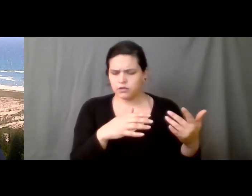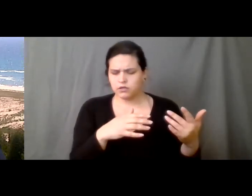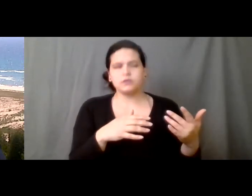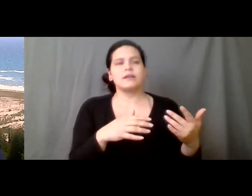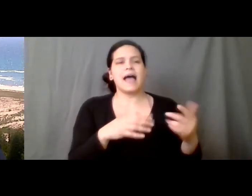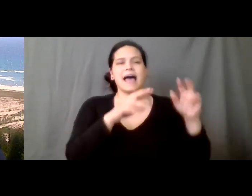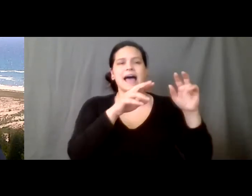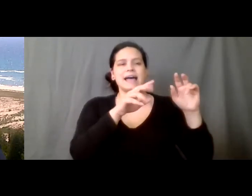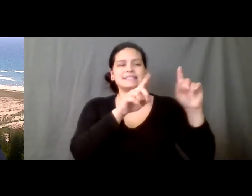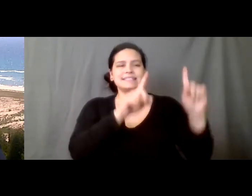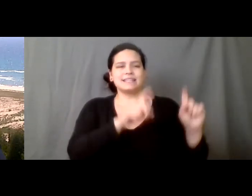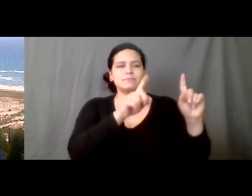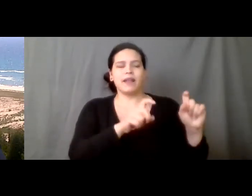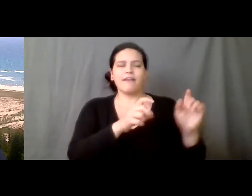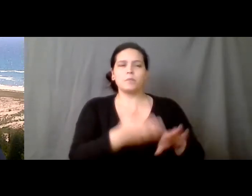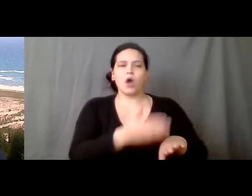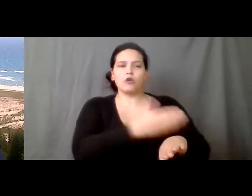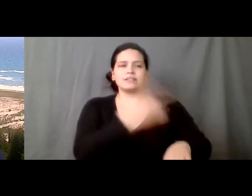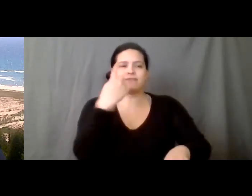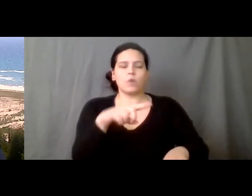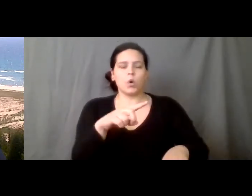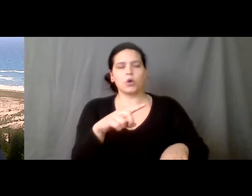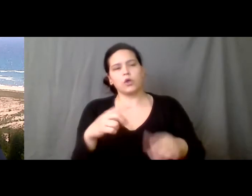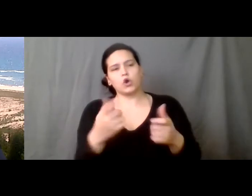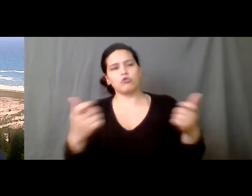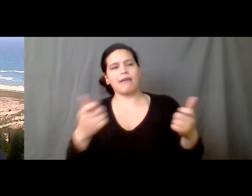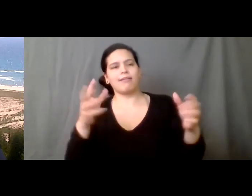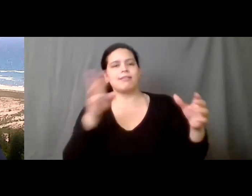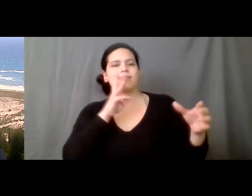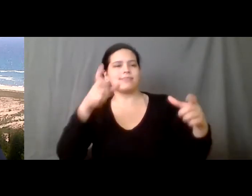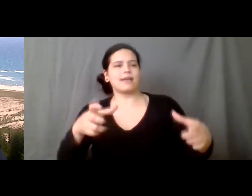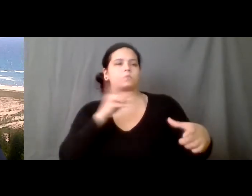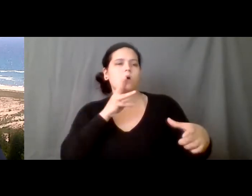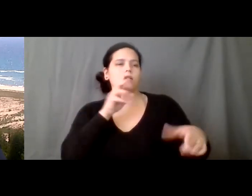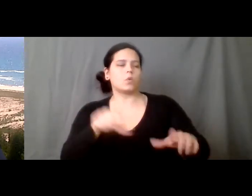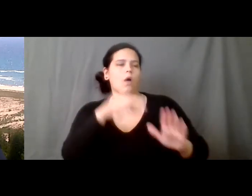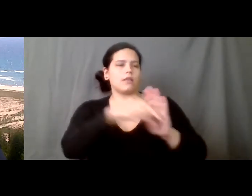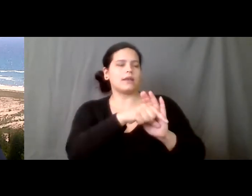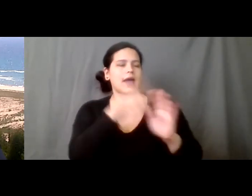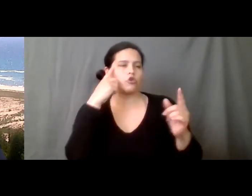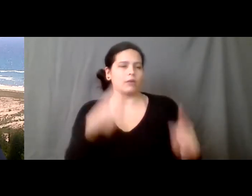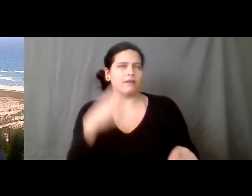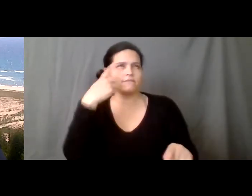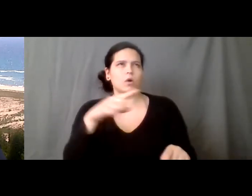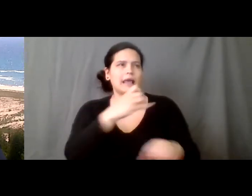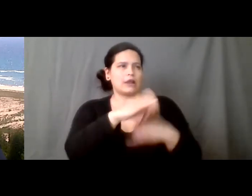Progress for the Great Lakes Water Quality Agreement through the International Joint Commission, which was founded by the